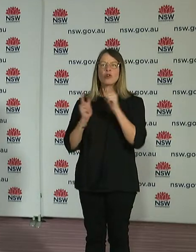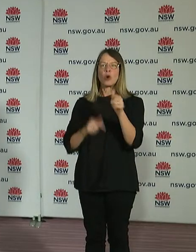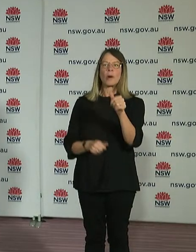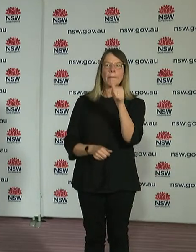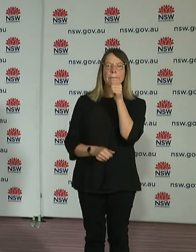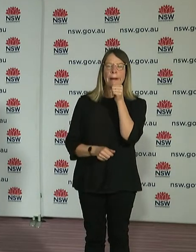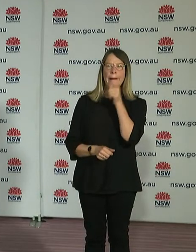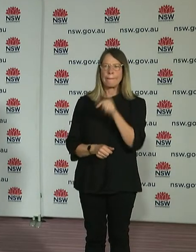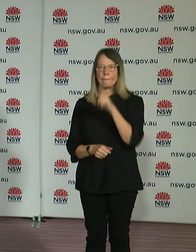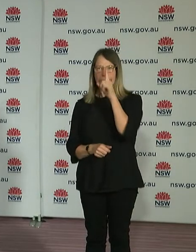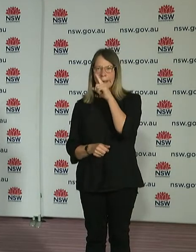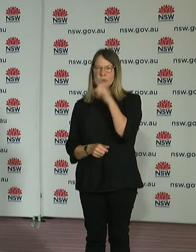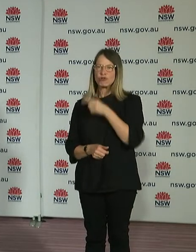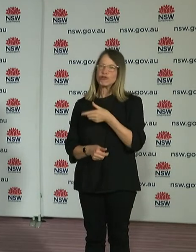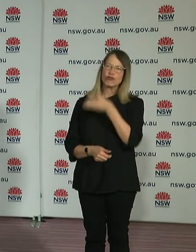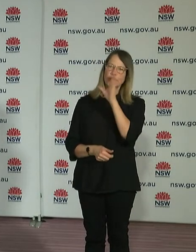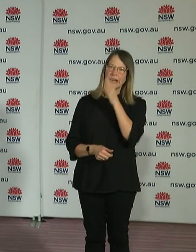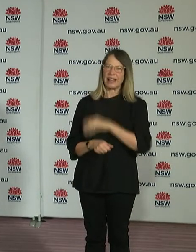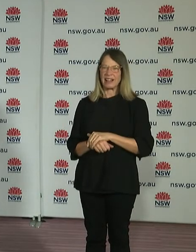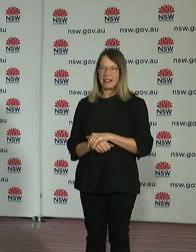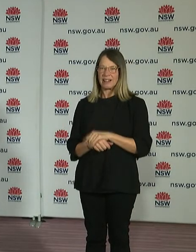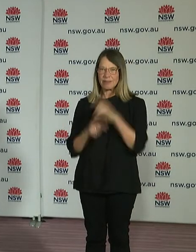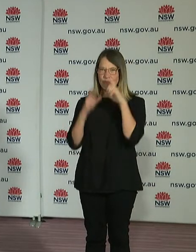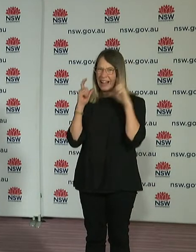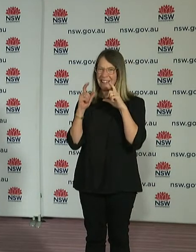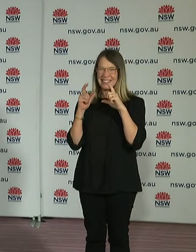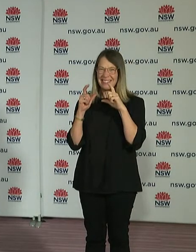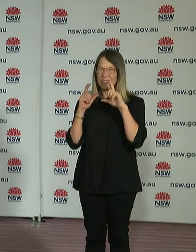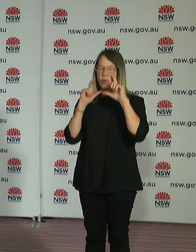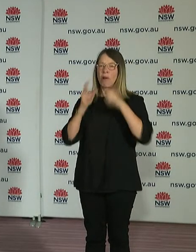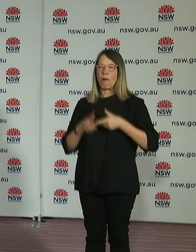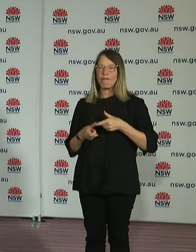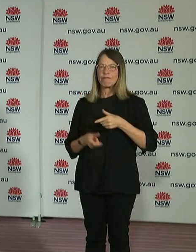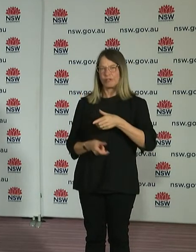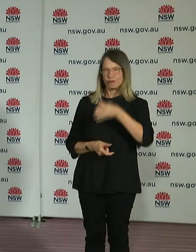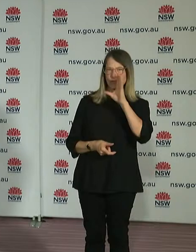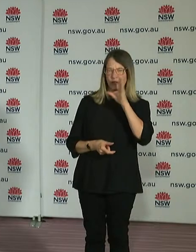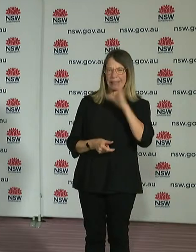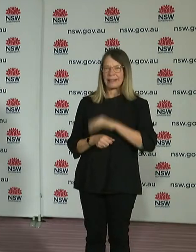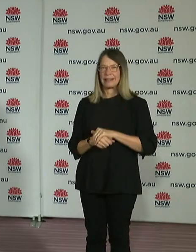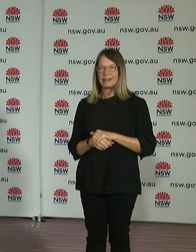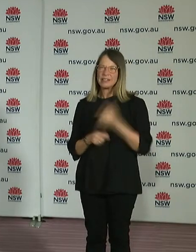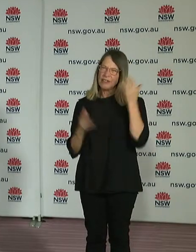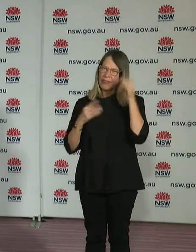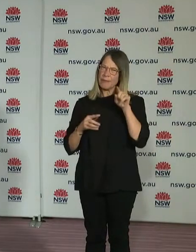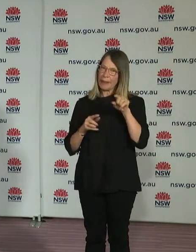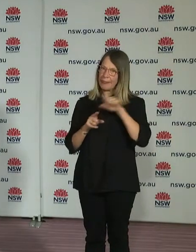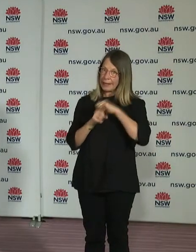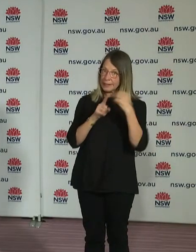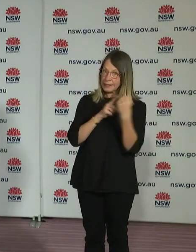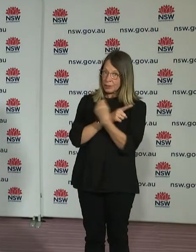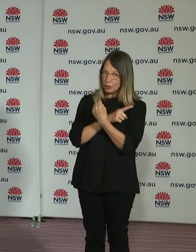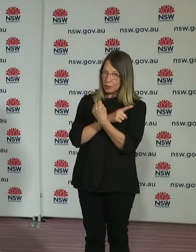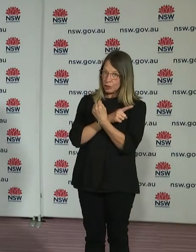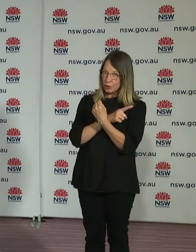it depends on this matrix of the particular settings inside. So people drinking inside